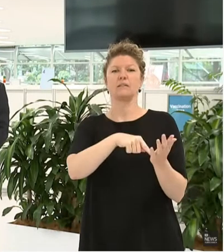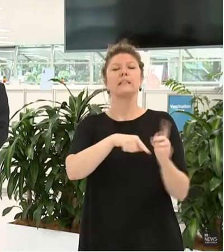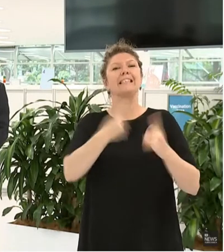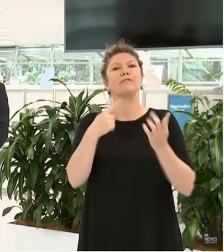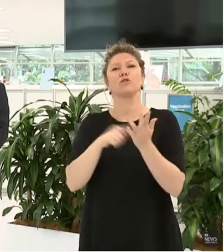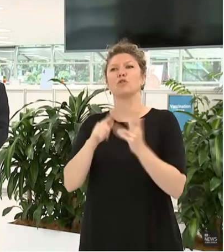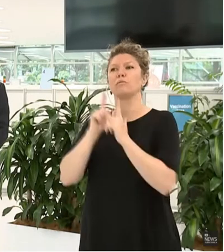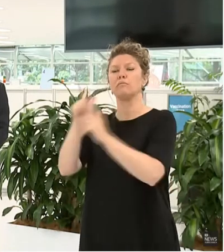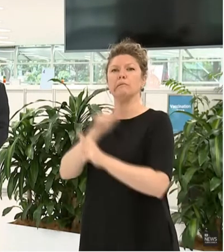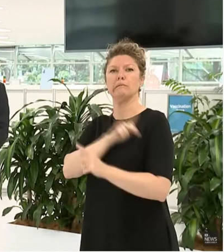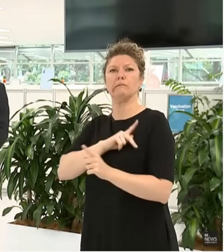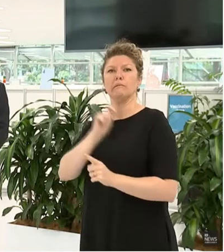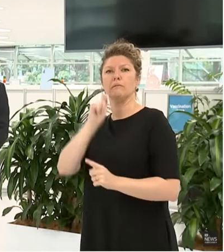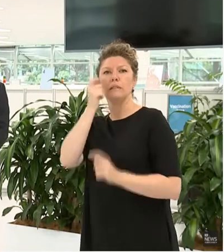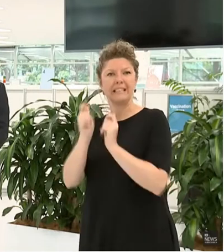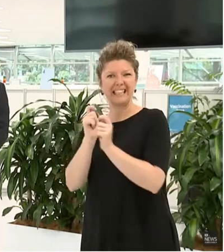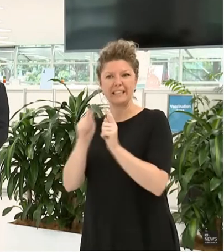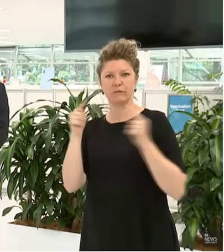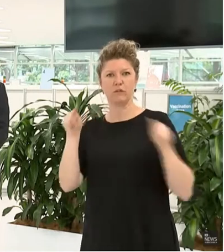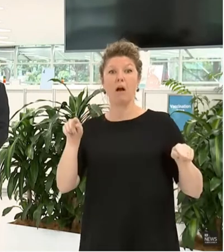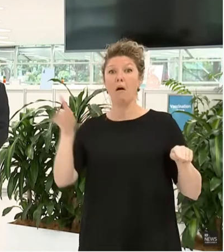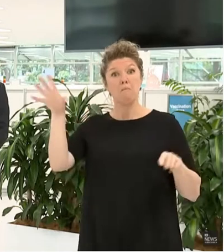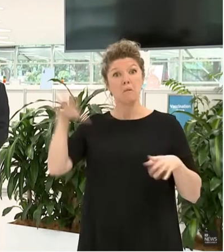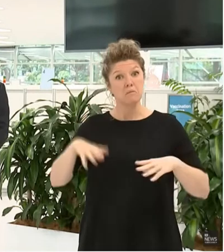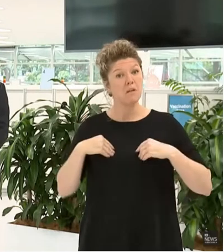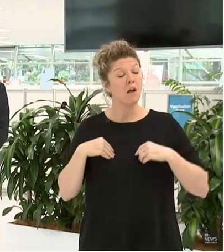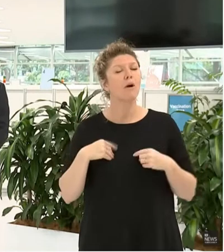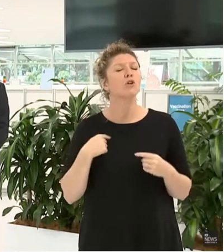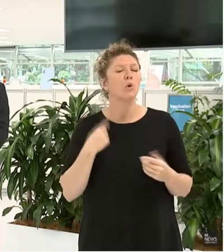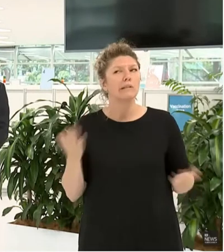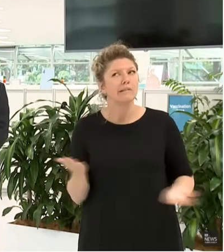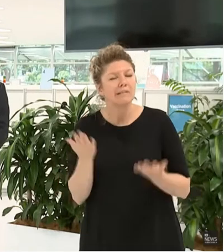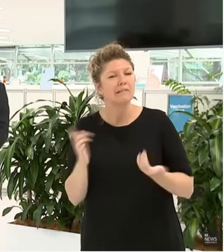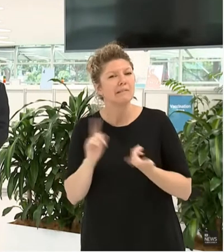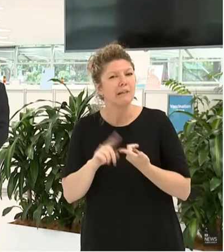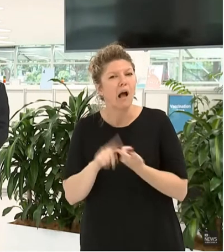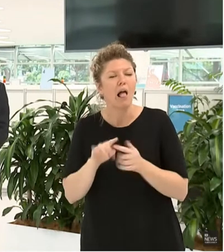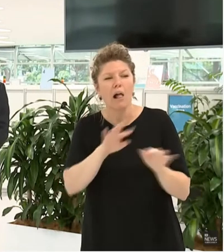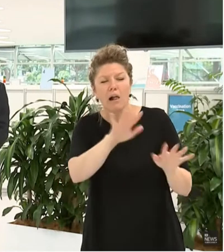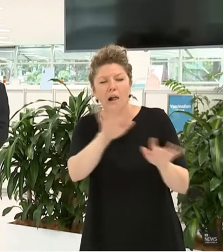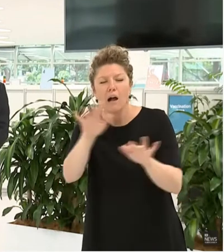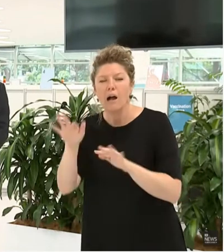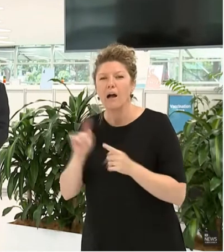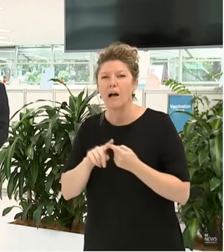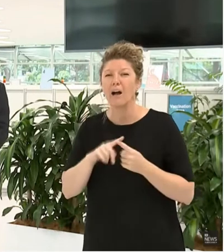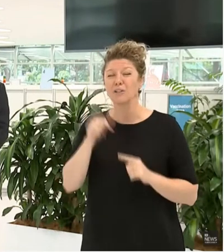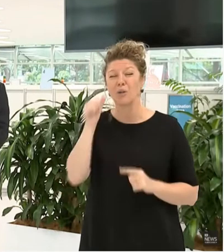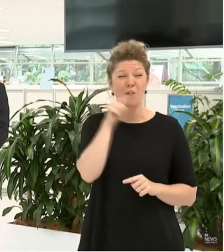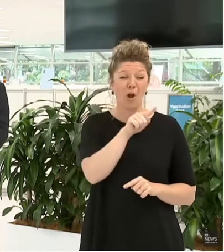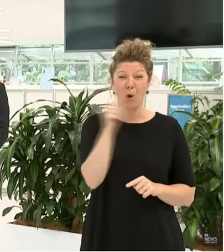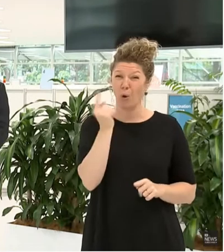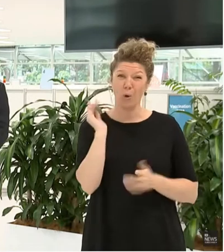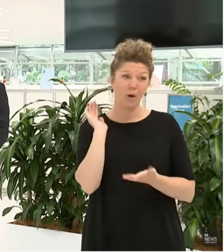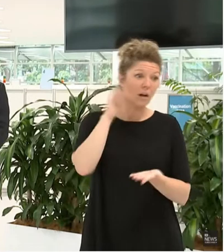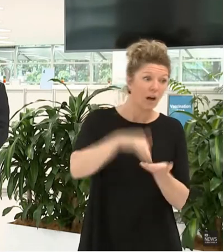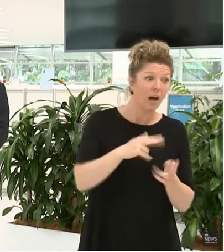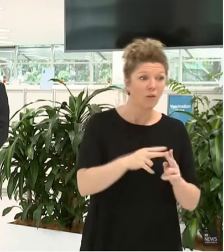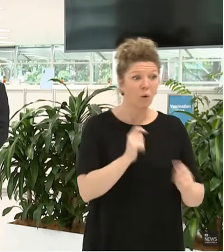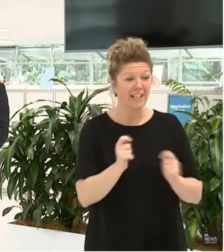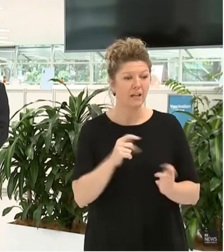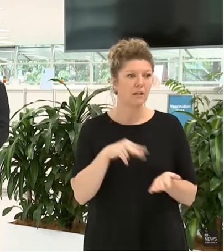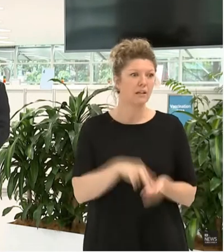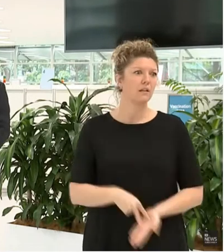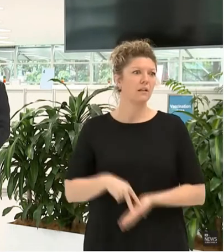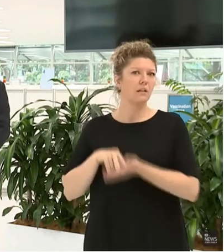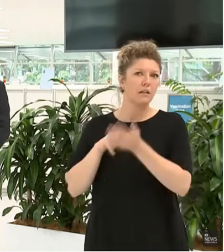I want to thank everybody for their patience. I know there are long queues right across our state. So if we can help with that, if you